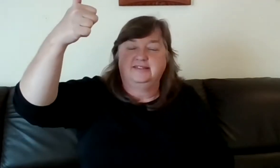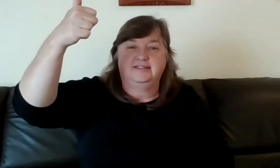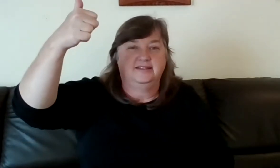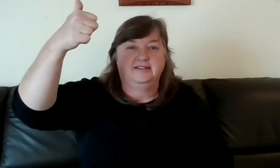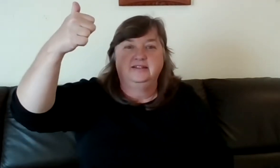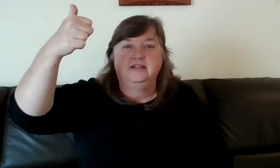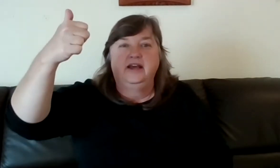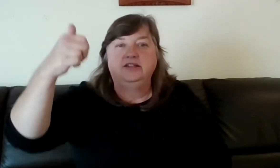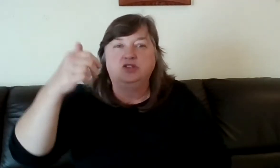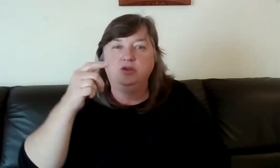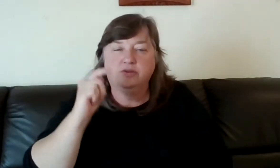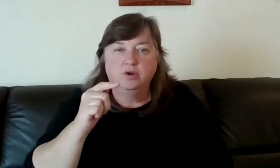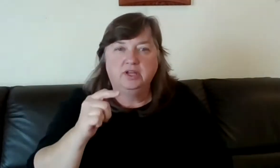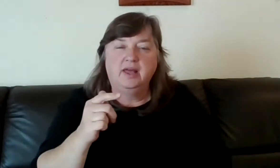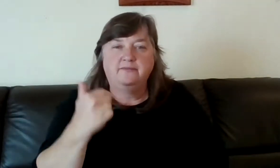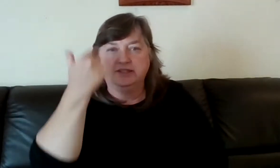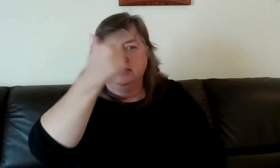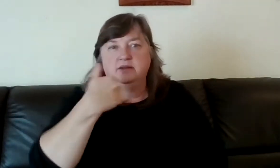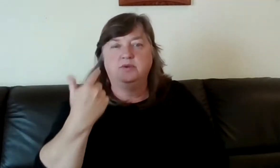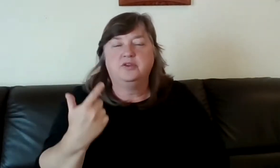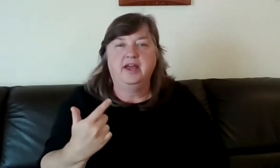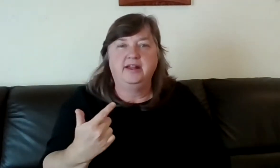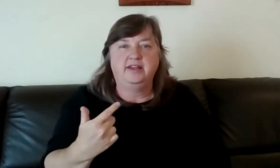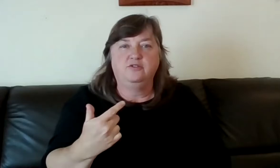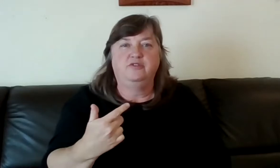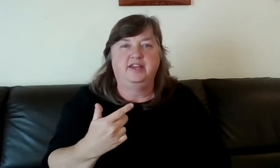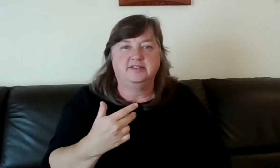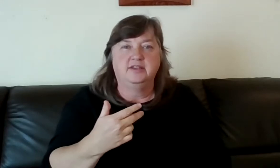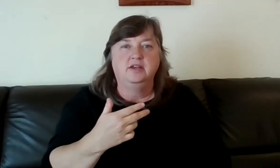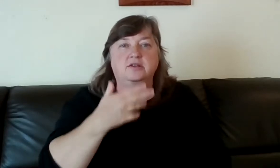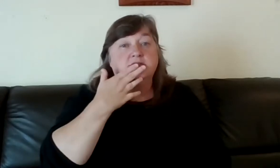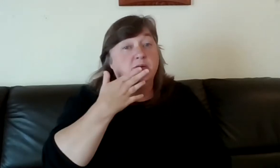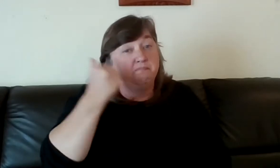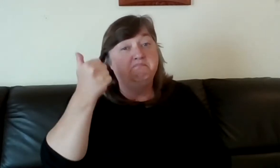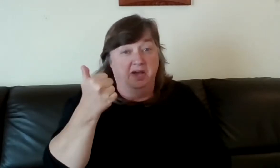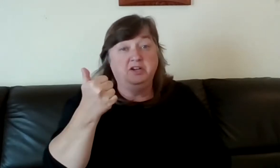Best. And so you throw a little emphasis in with your head and your face. So better,